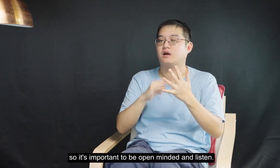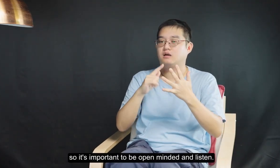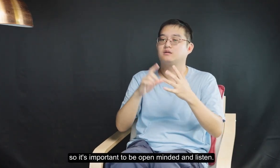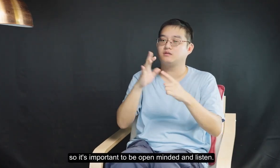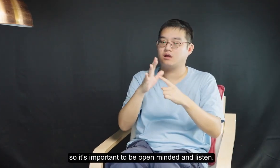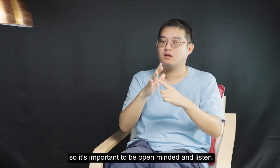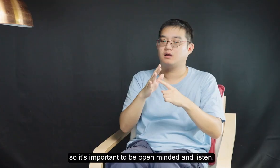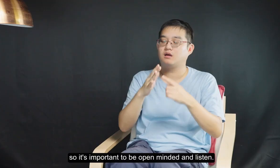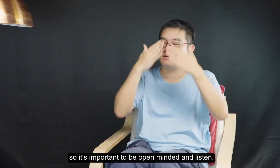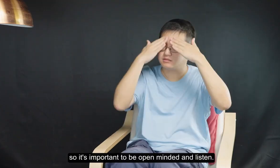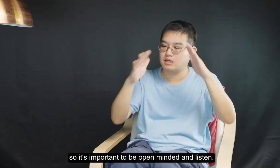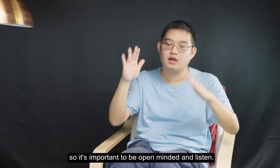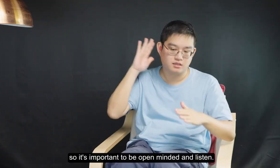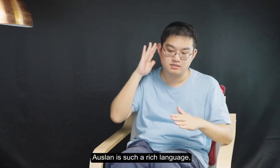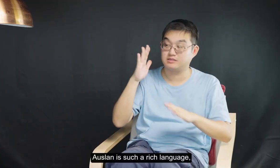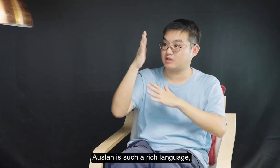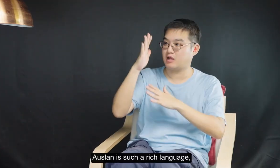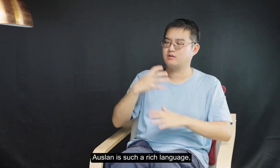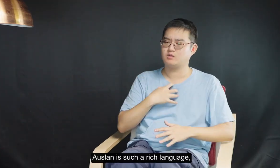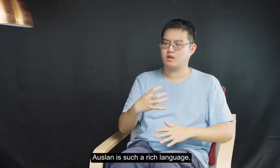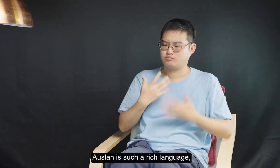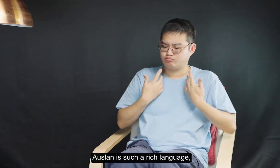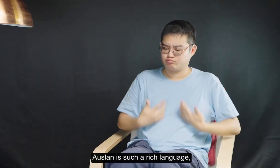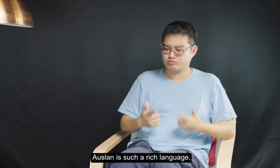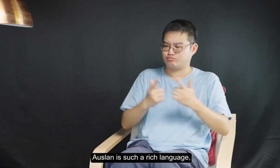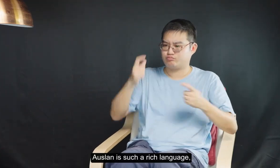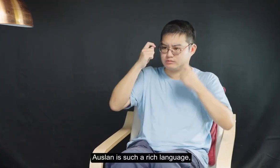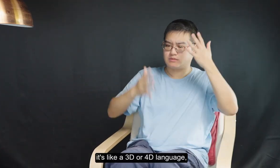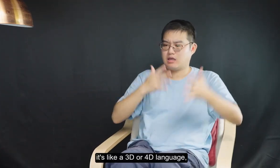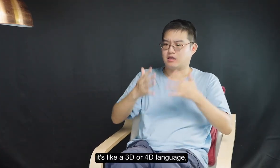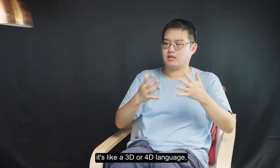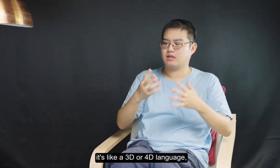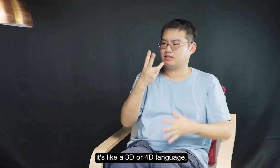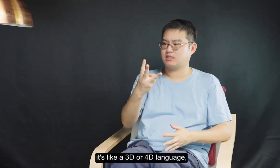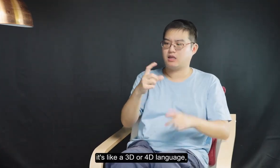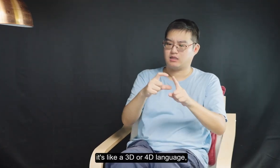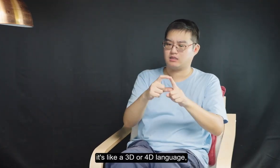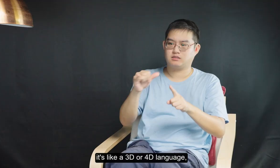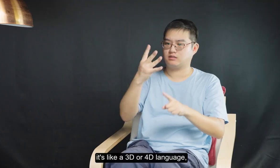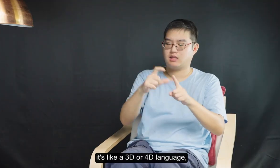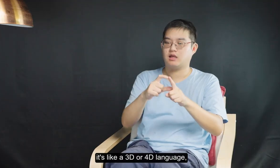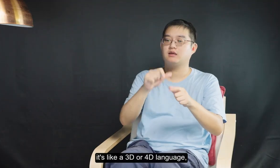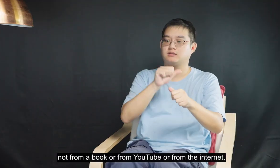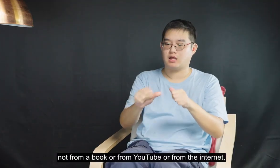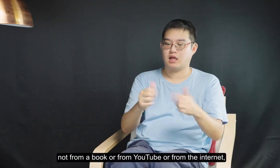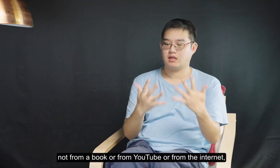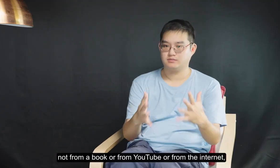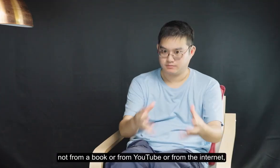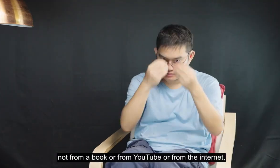to be open-minded and listen. Auslan is such a rich language. It's like a 3D or 4D language. It's best learned in